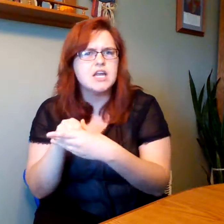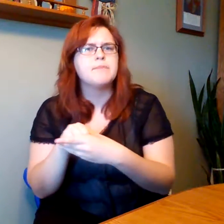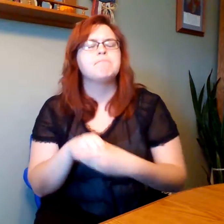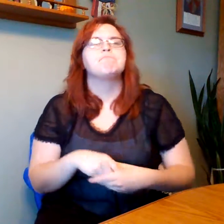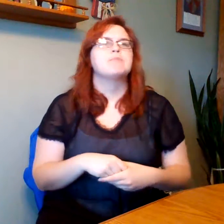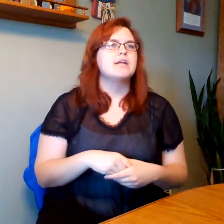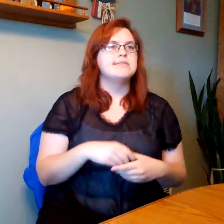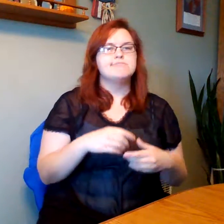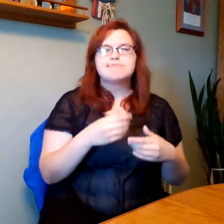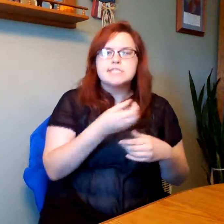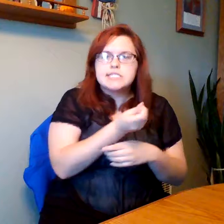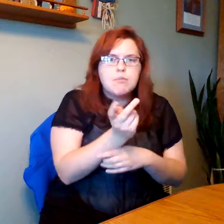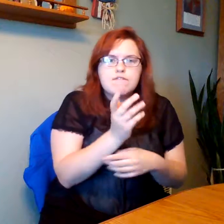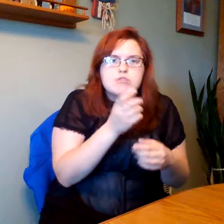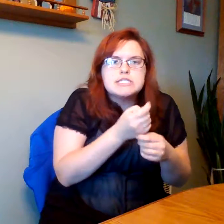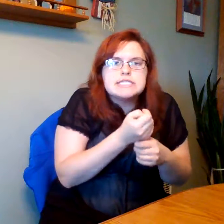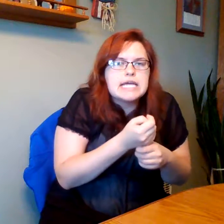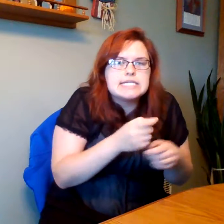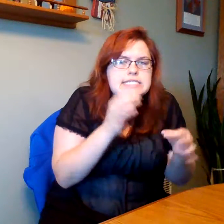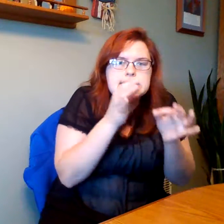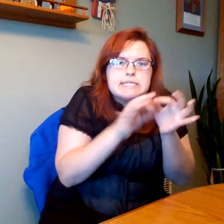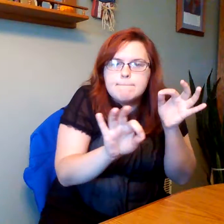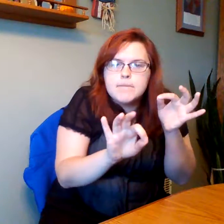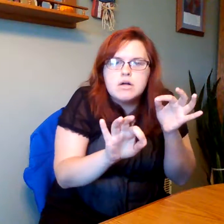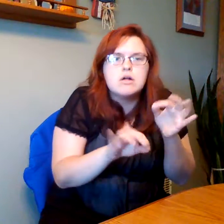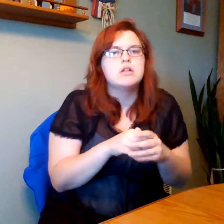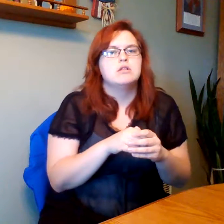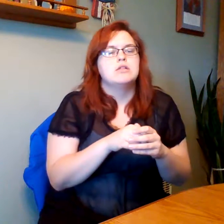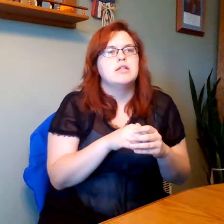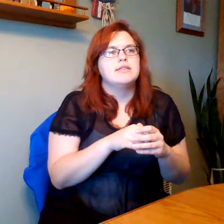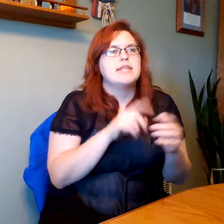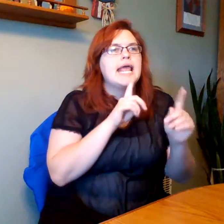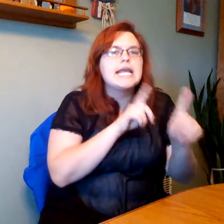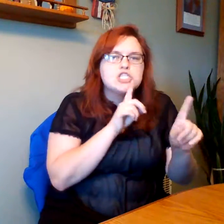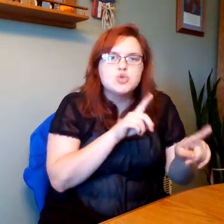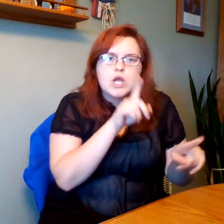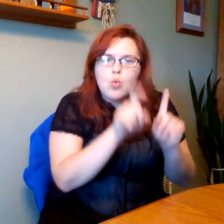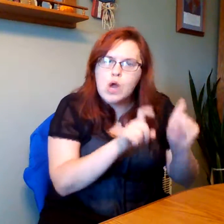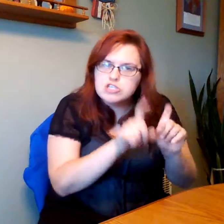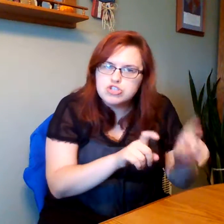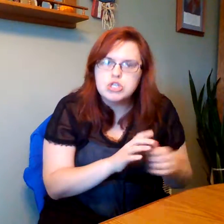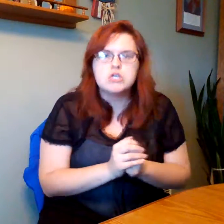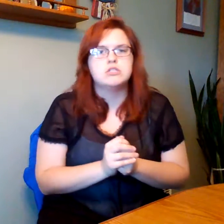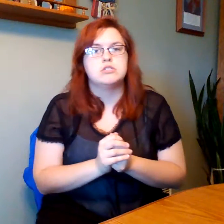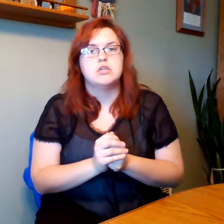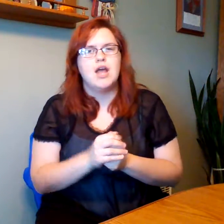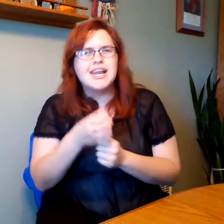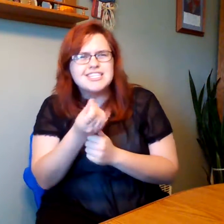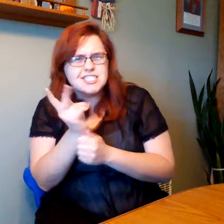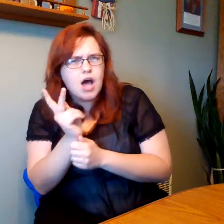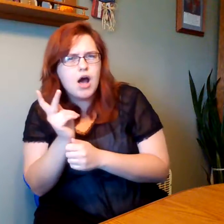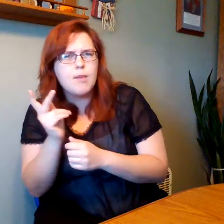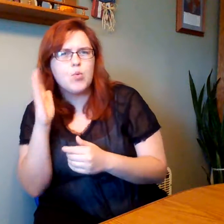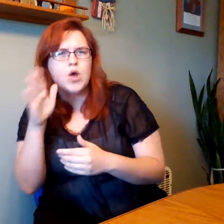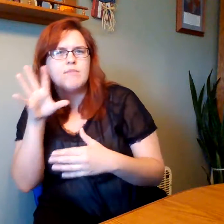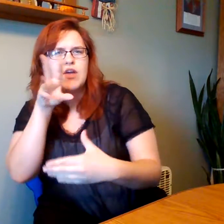questionnaires. Others involve you, get you involved in doing actual experiments with computers and